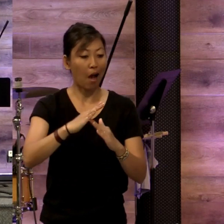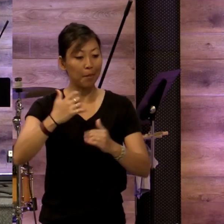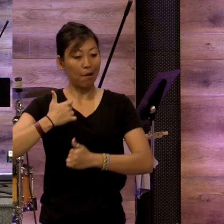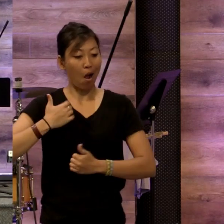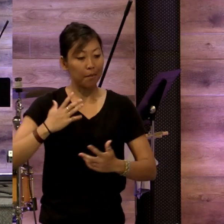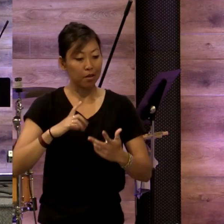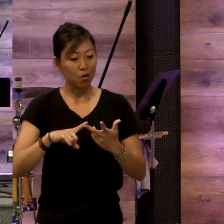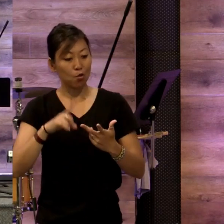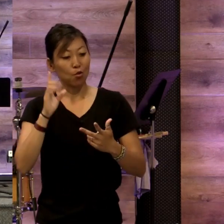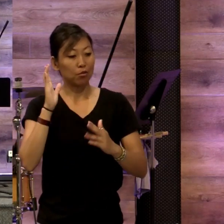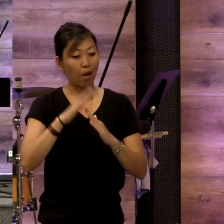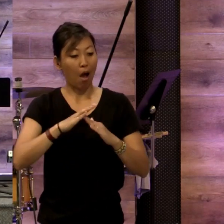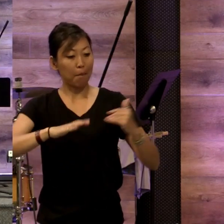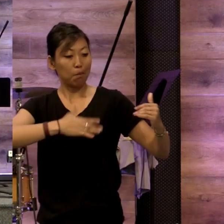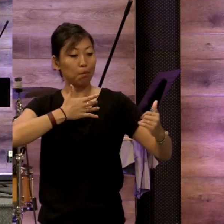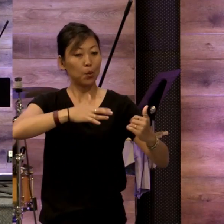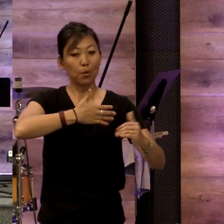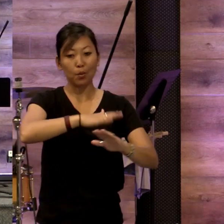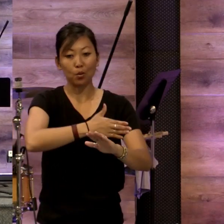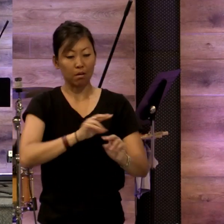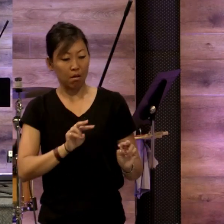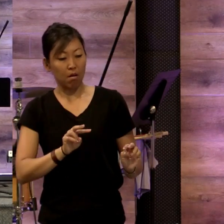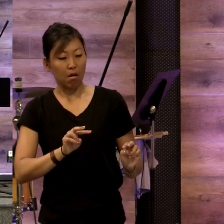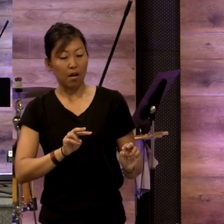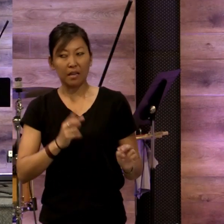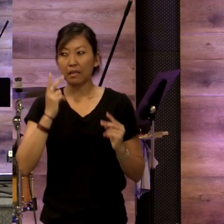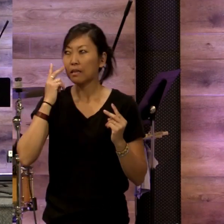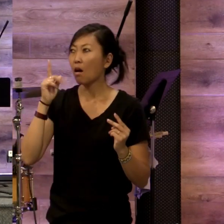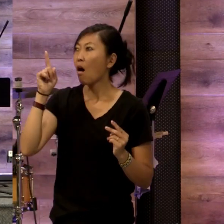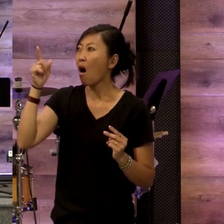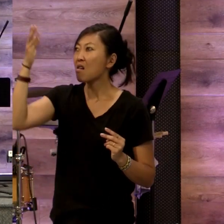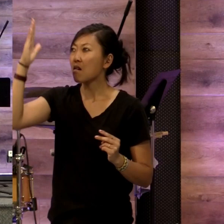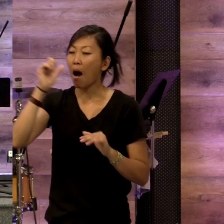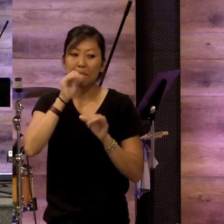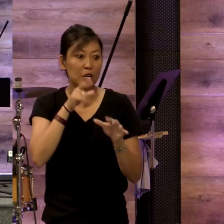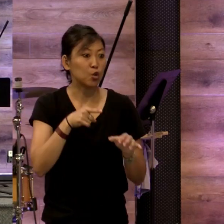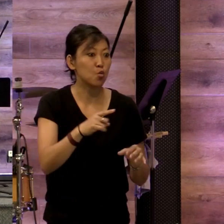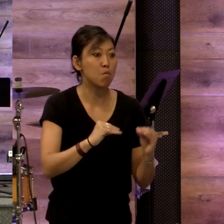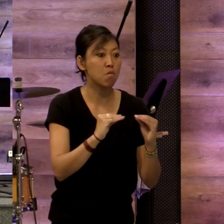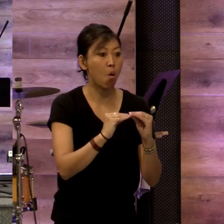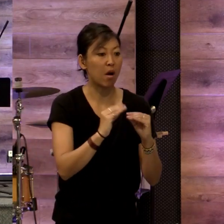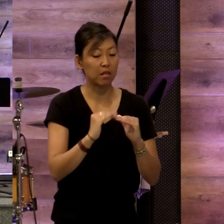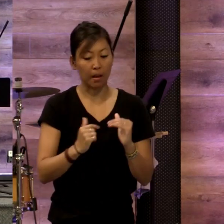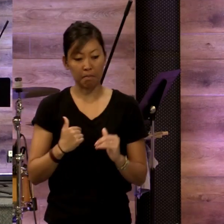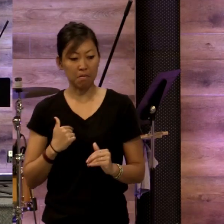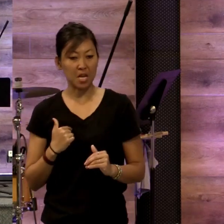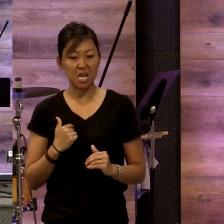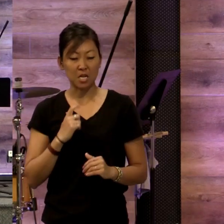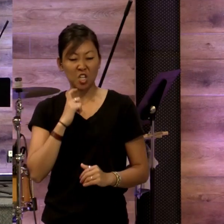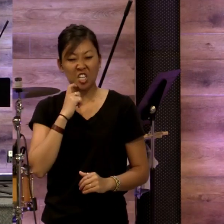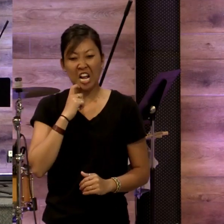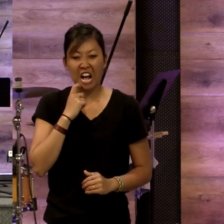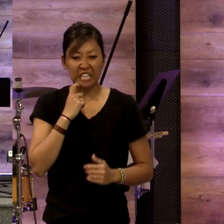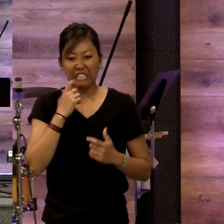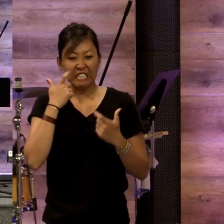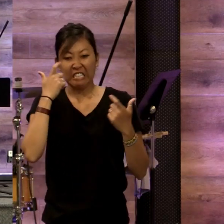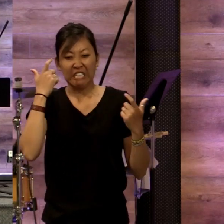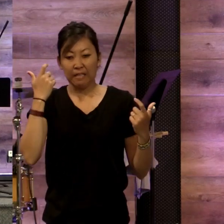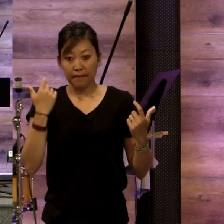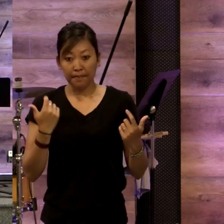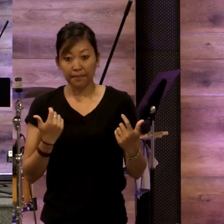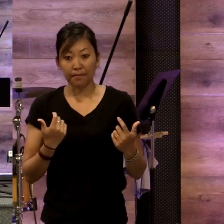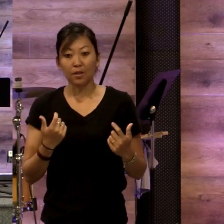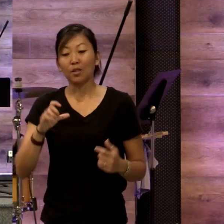you more than it's on me. And Saul was no dummy. He could read the signs of the situation.